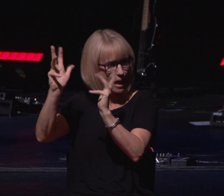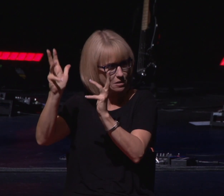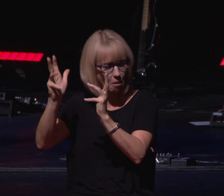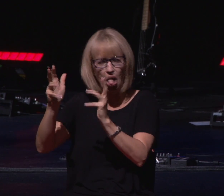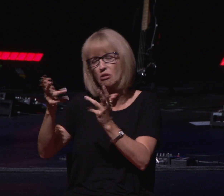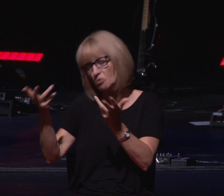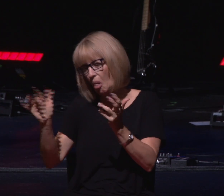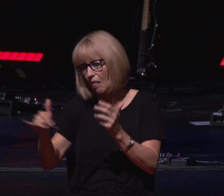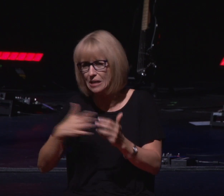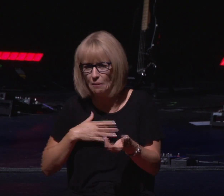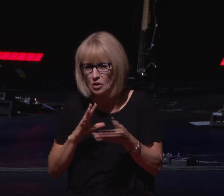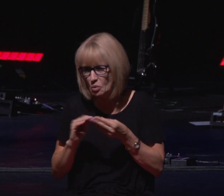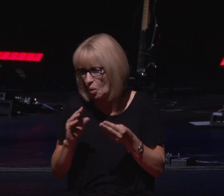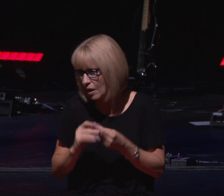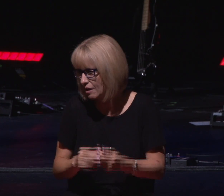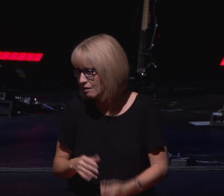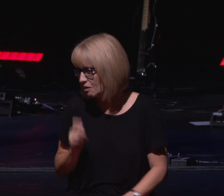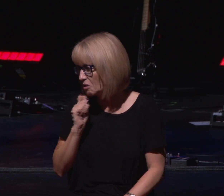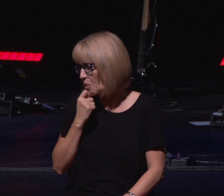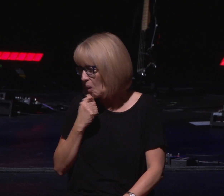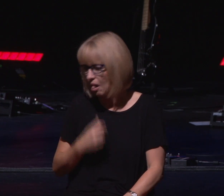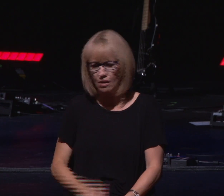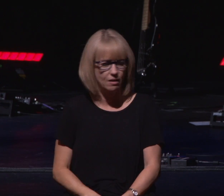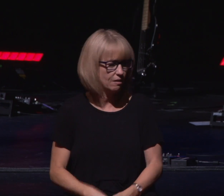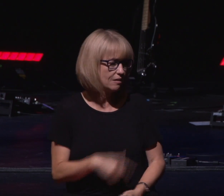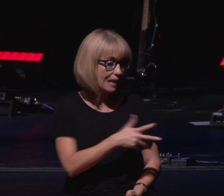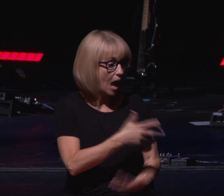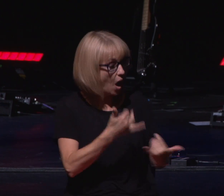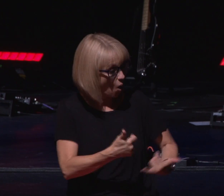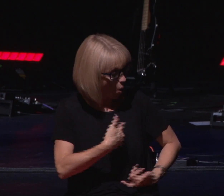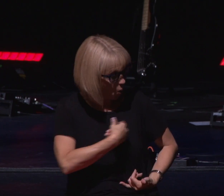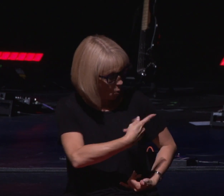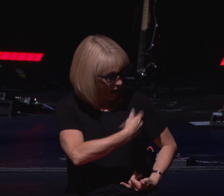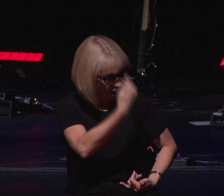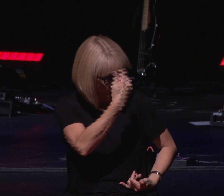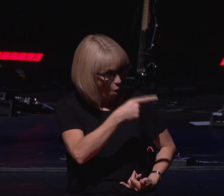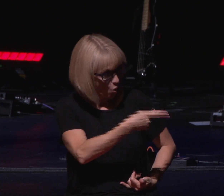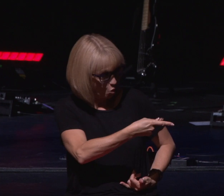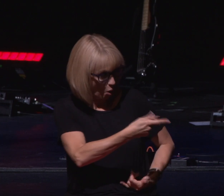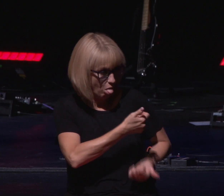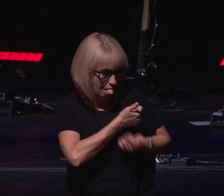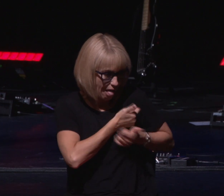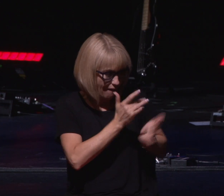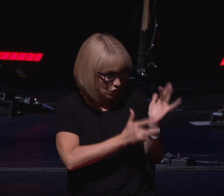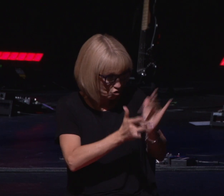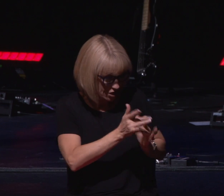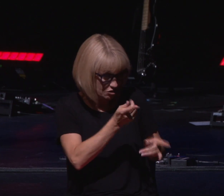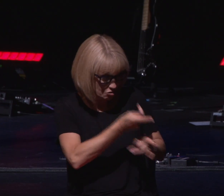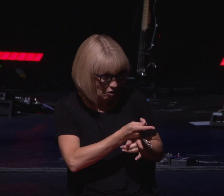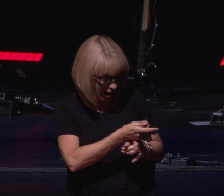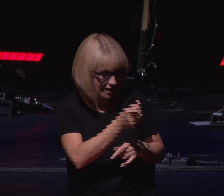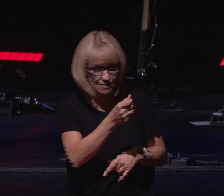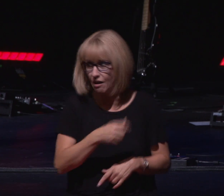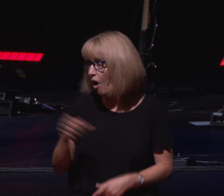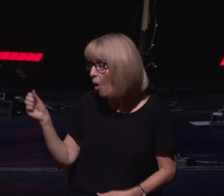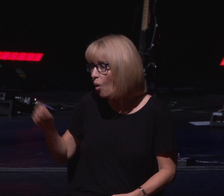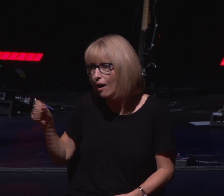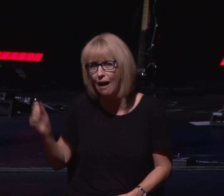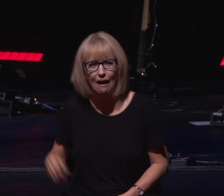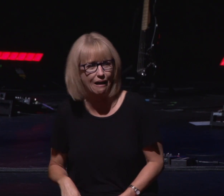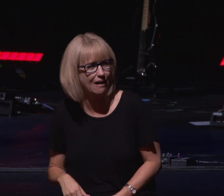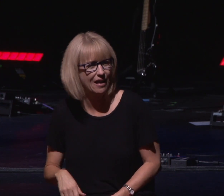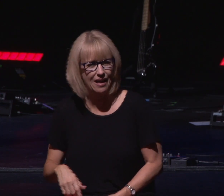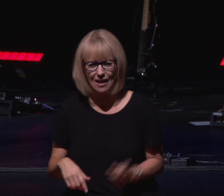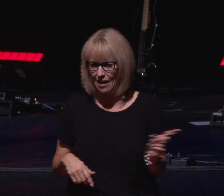That's cool. All right, it can't be around you too much without hearing you talk about Jesus. So, you love Jesus, Brandon? Yeah,